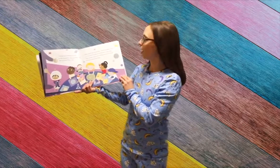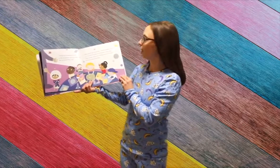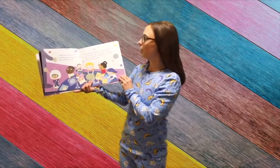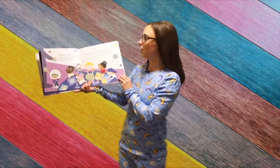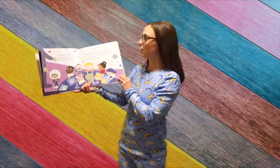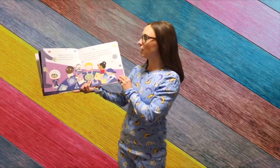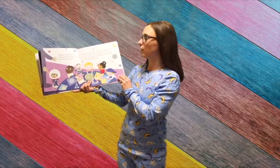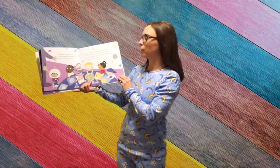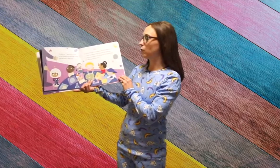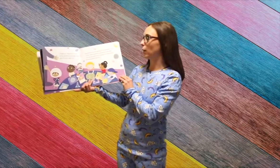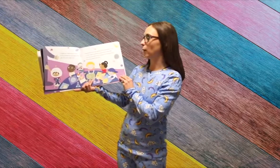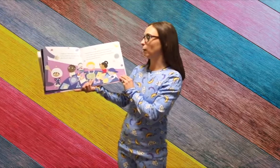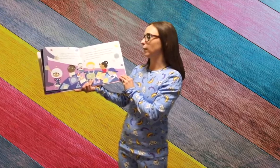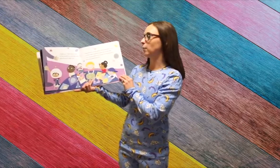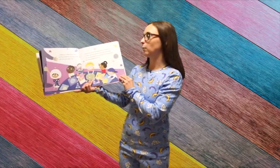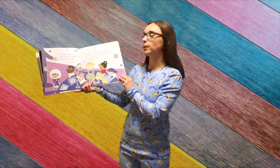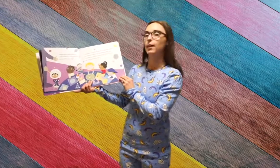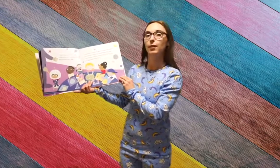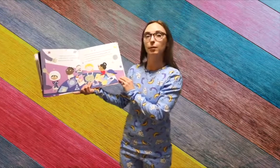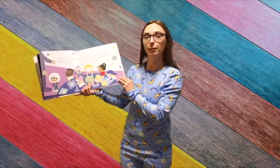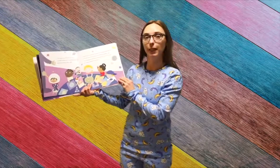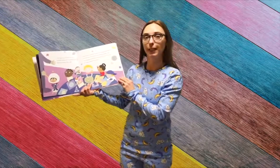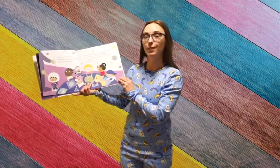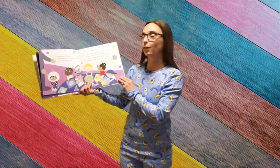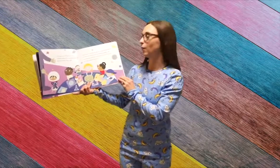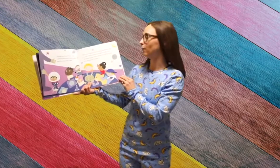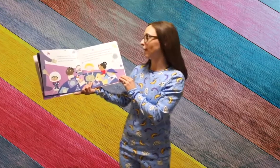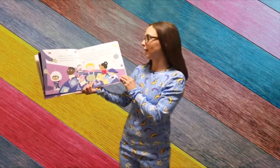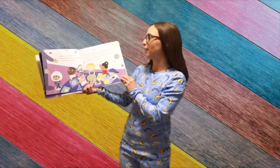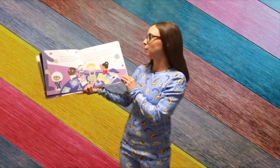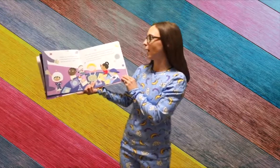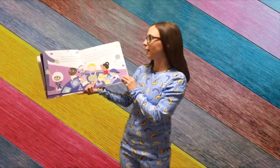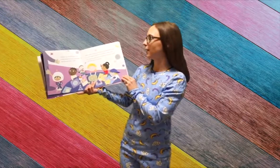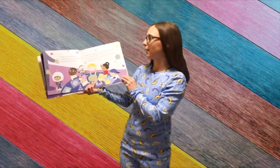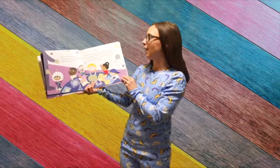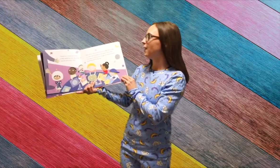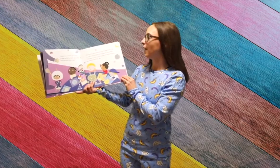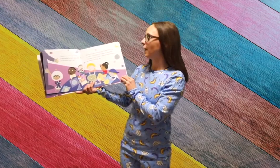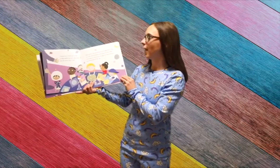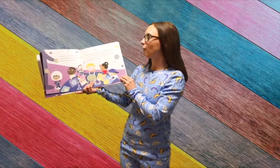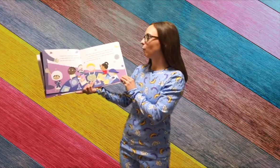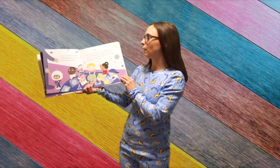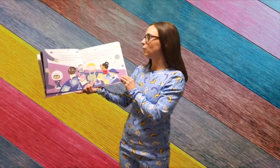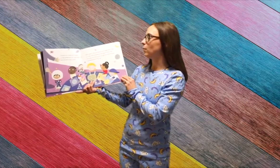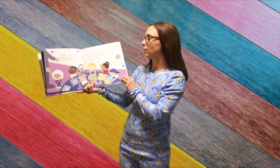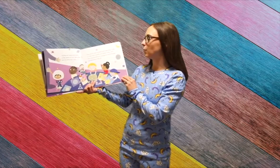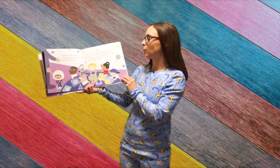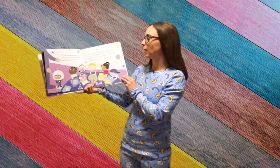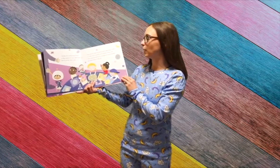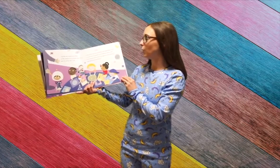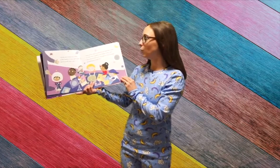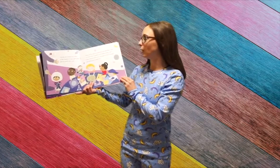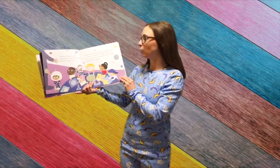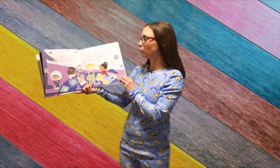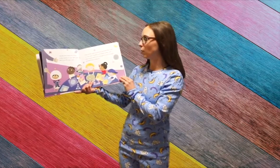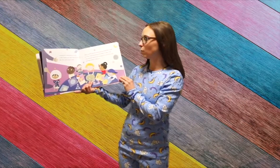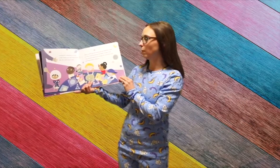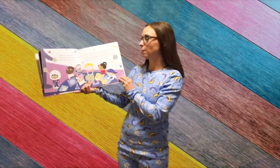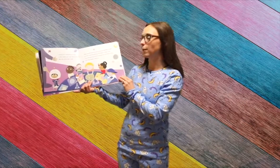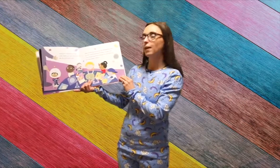to stand on a chair while he pointed out the planets on Riley's back. Then everyone used scissors and glue and construction paper and